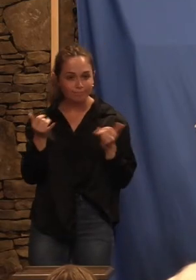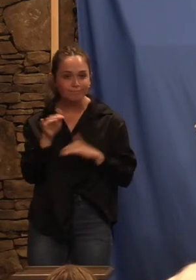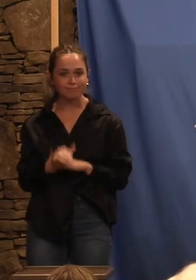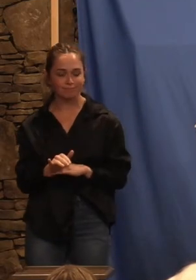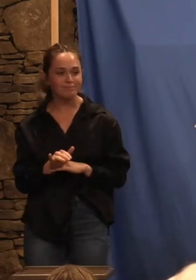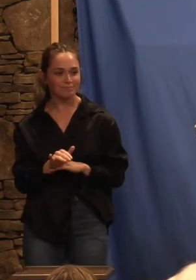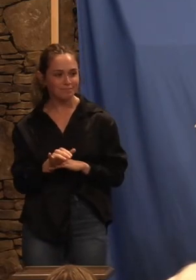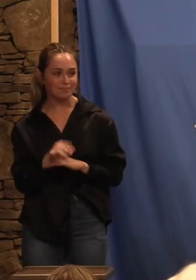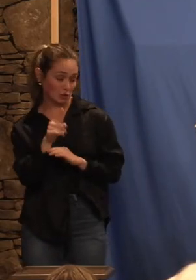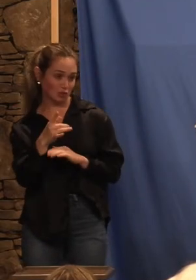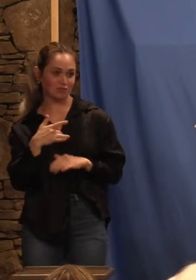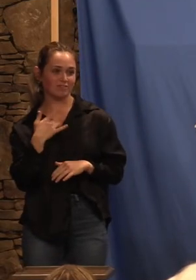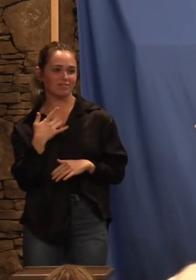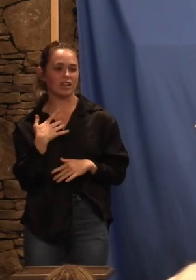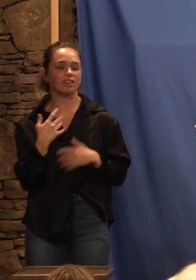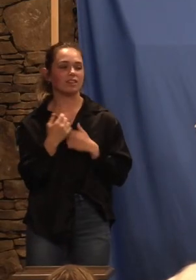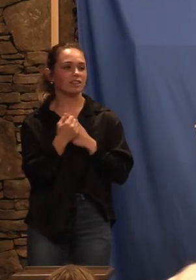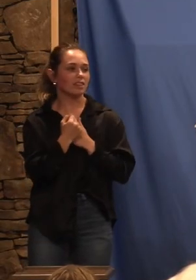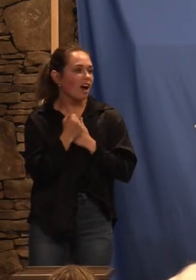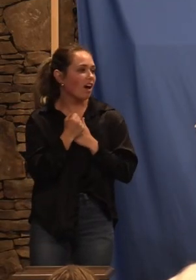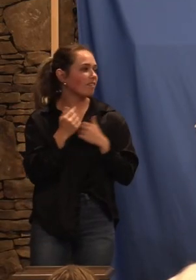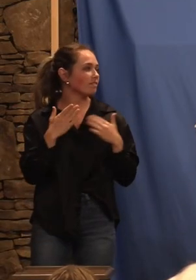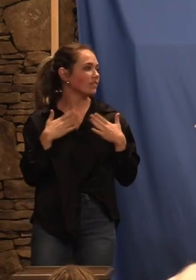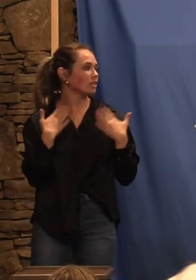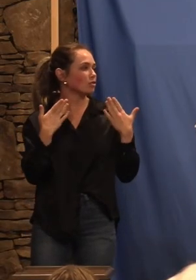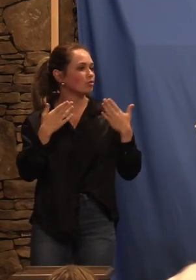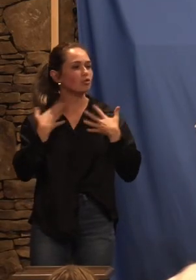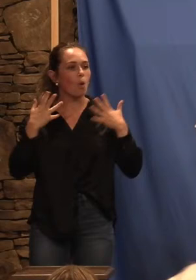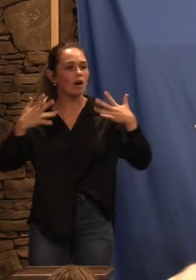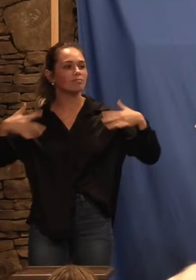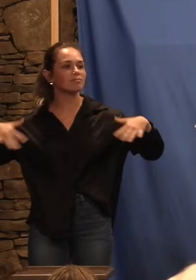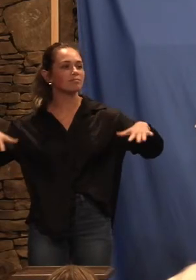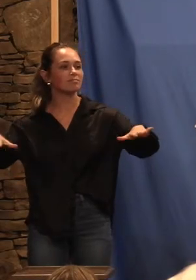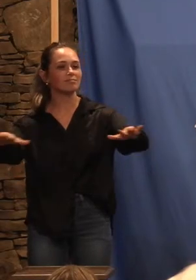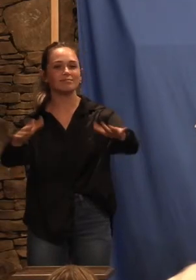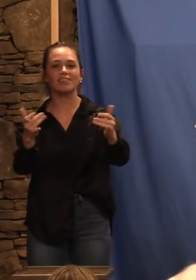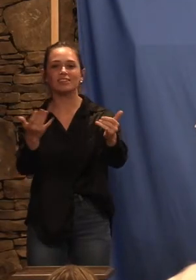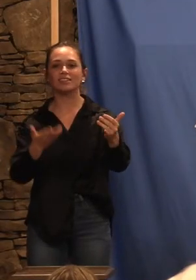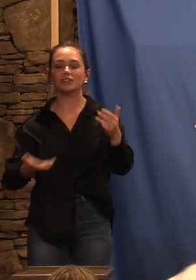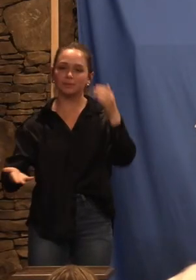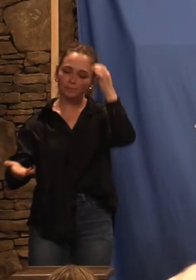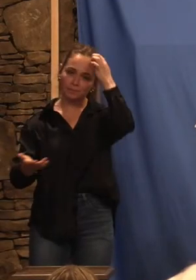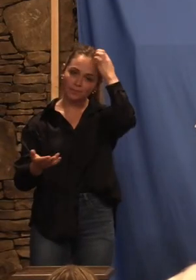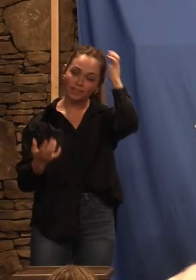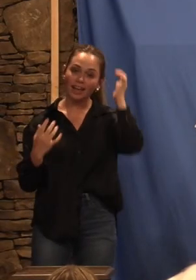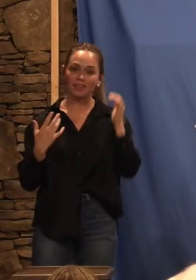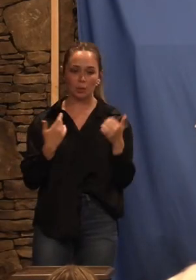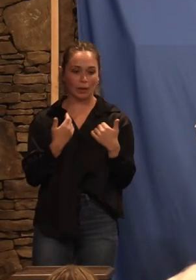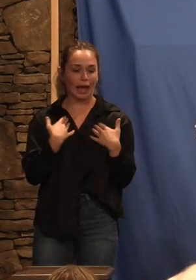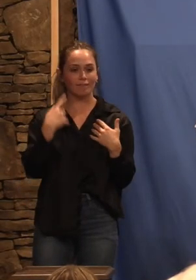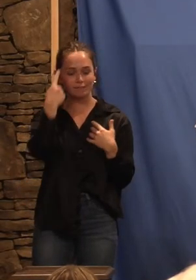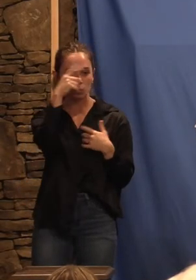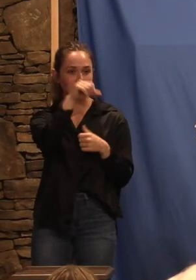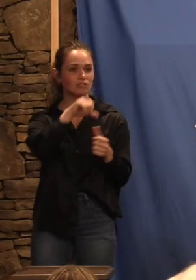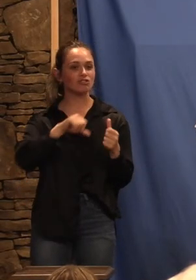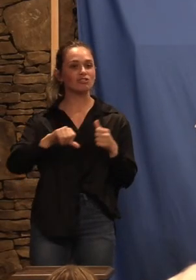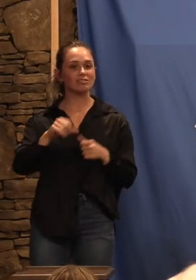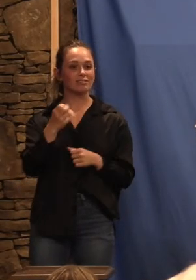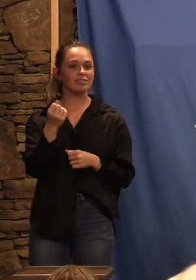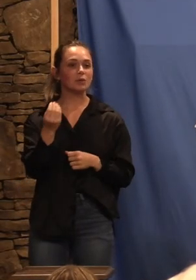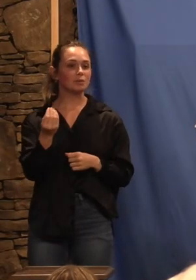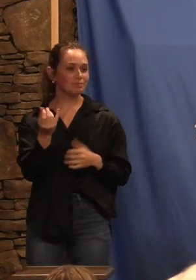tonight, that you have felt the love and the joy in this space and that we have held it for each other.